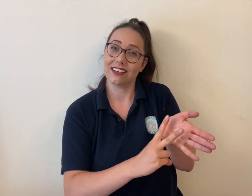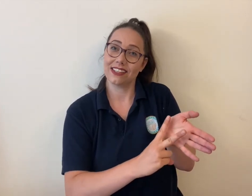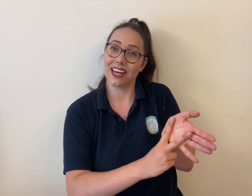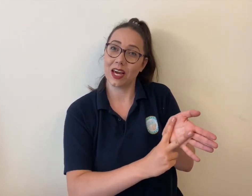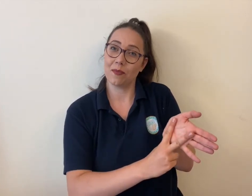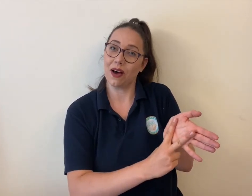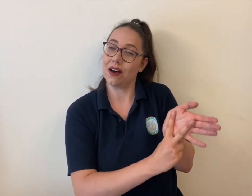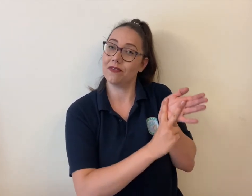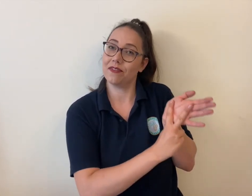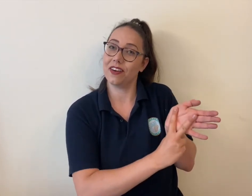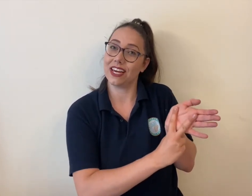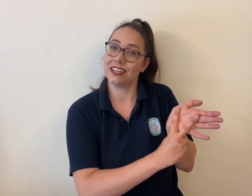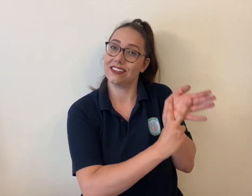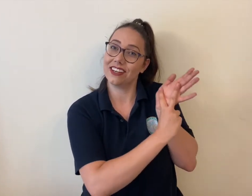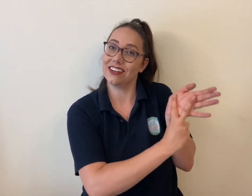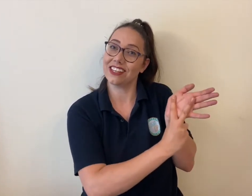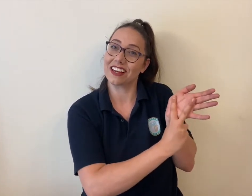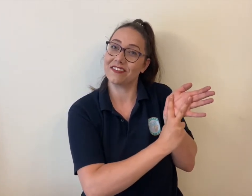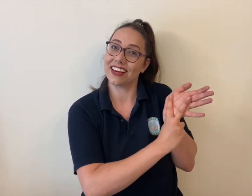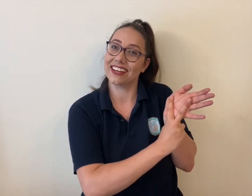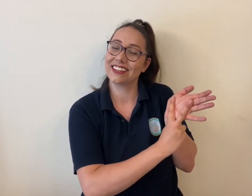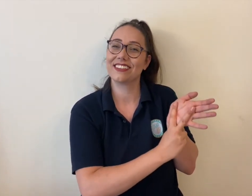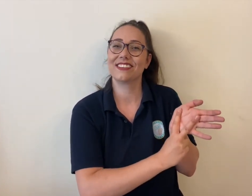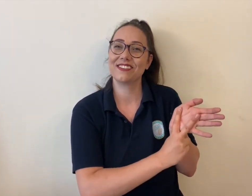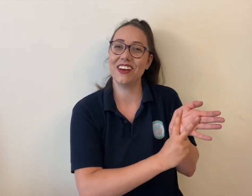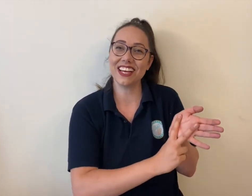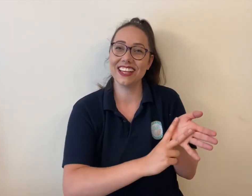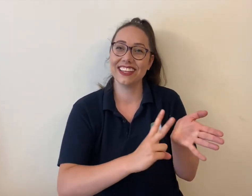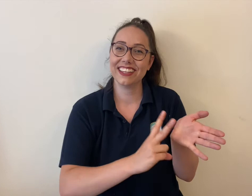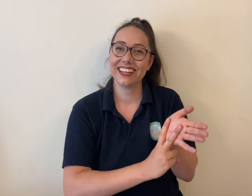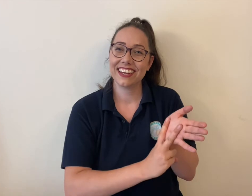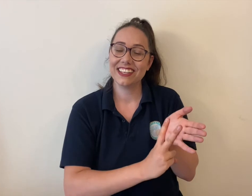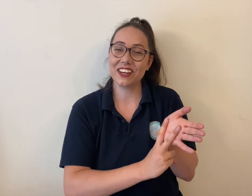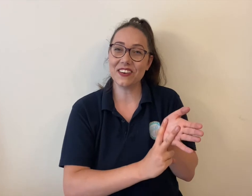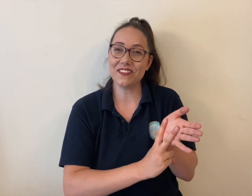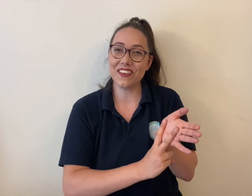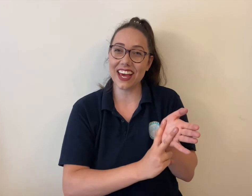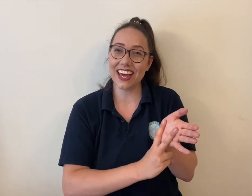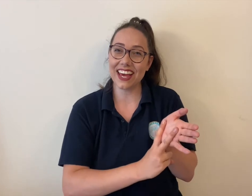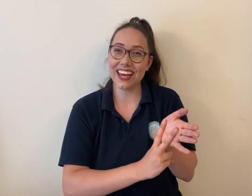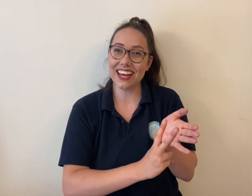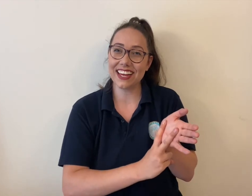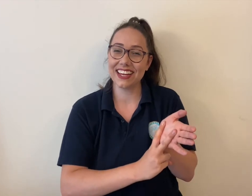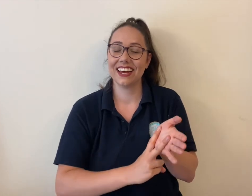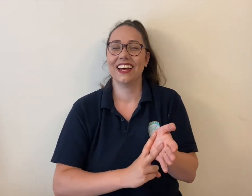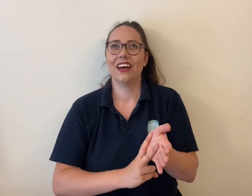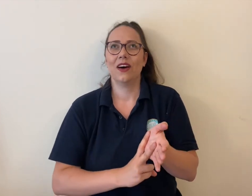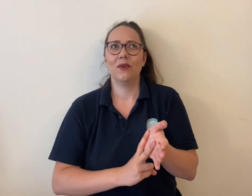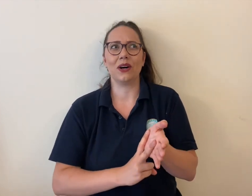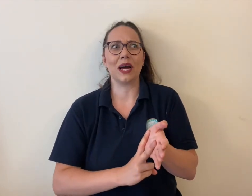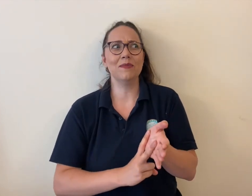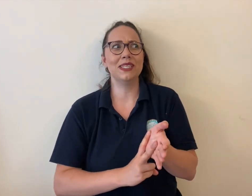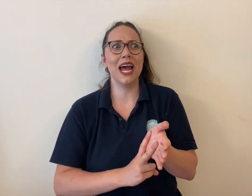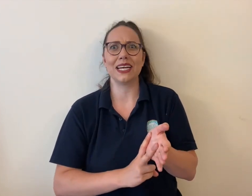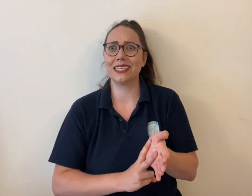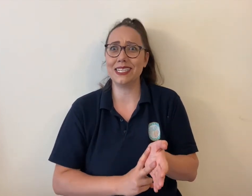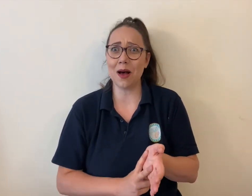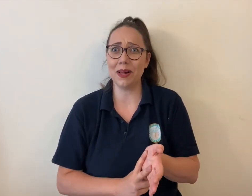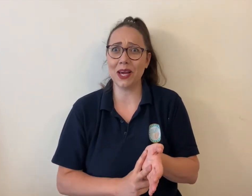take it apart for V. So it looks like a V. Well done. So you got V. What comes next?